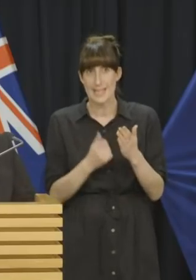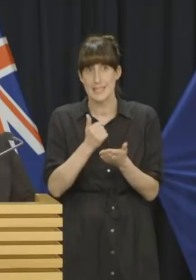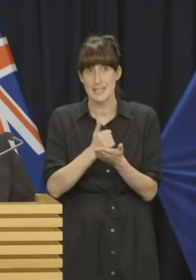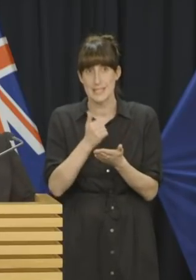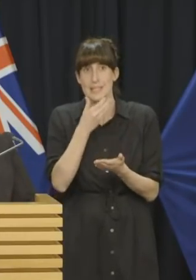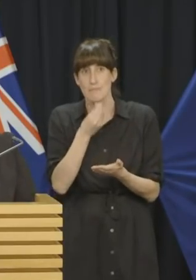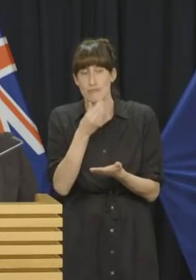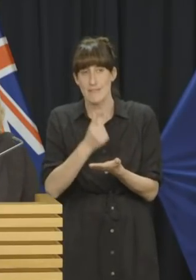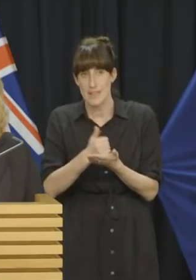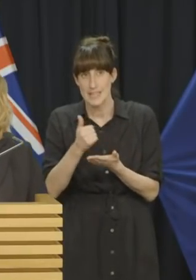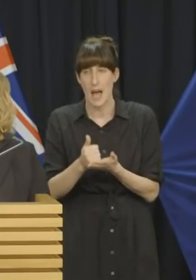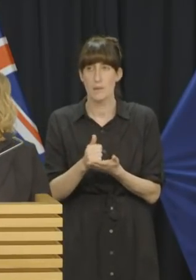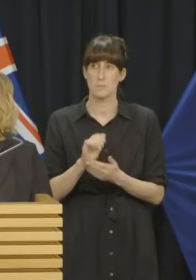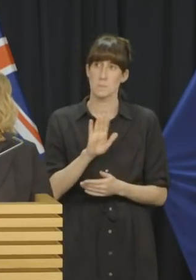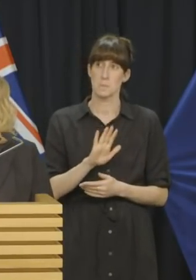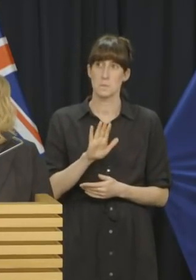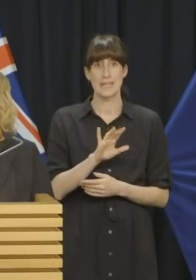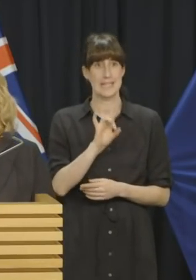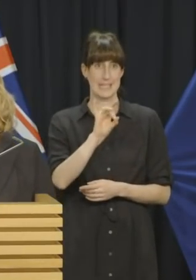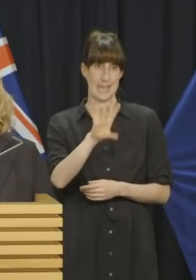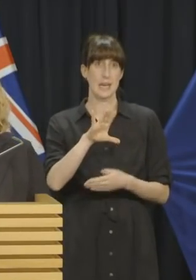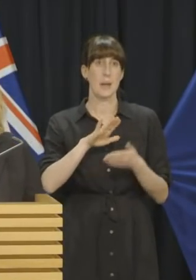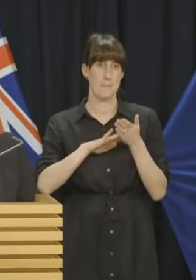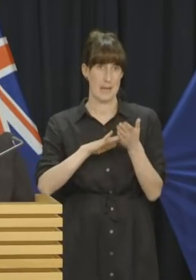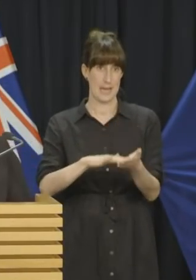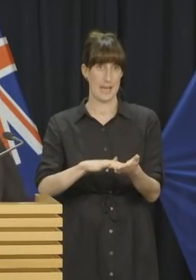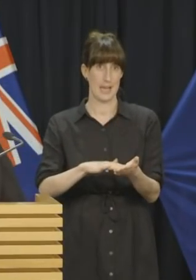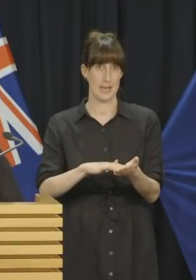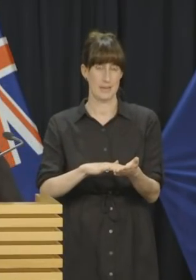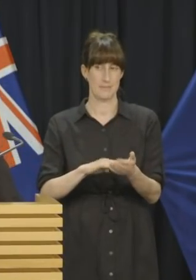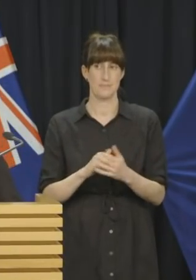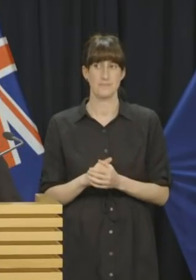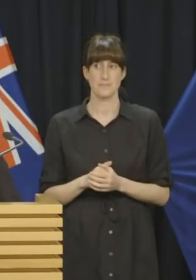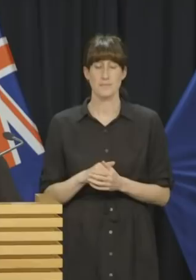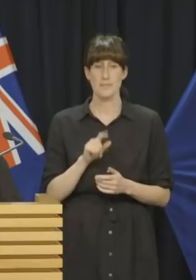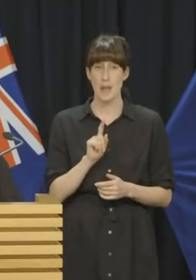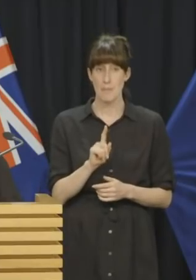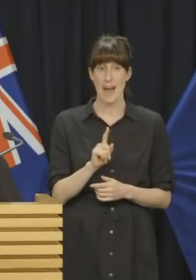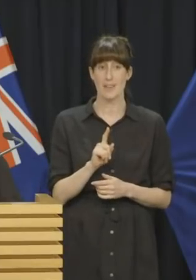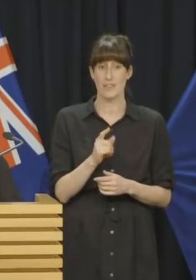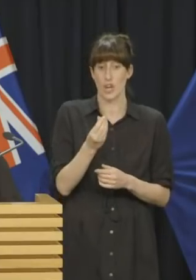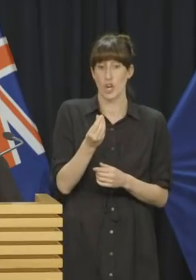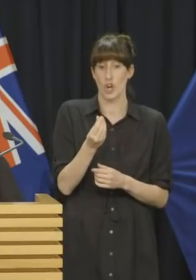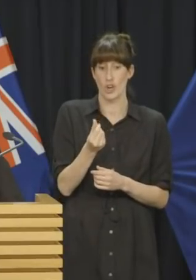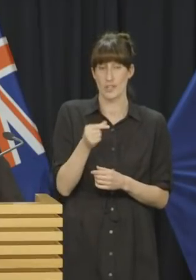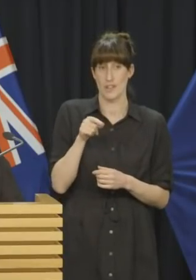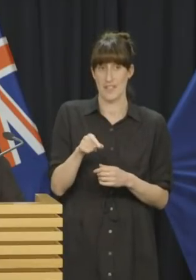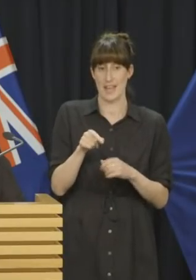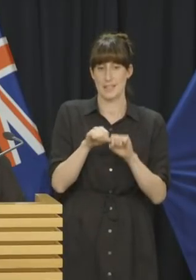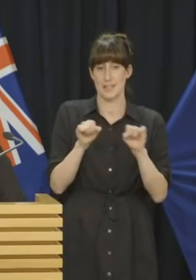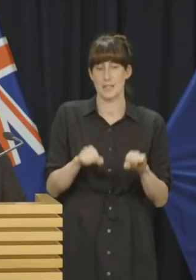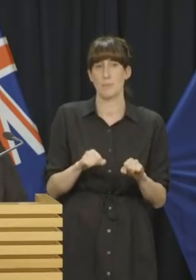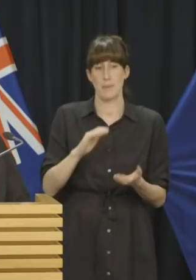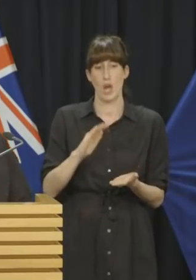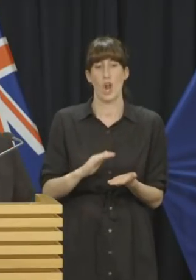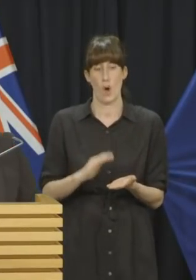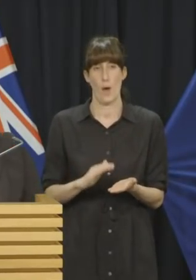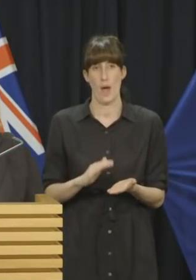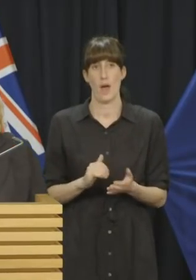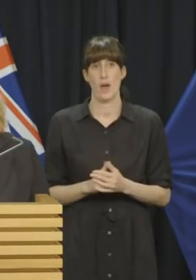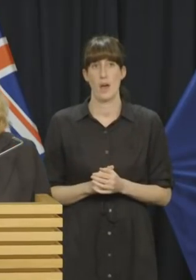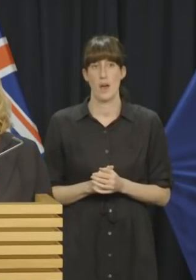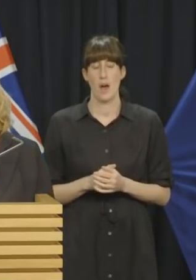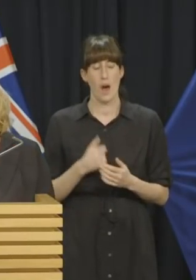of under 10 million. But the costs, obviously, of that system will be significantly lower. What I've always kept a check